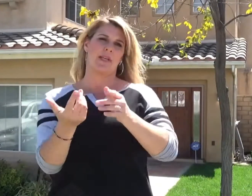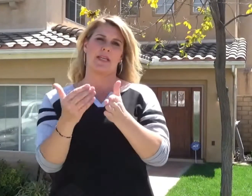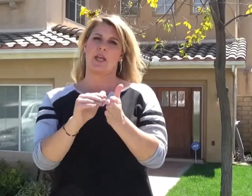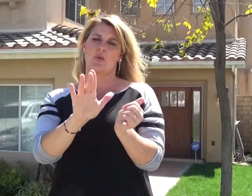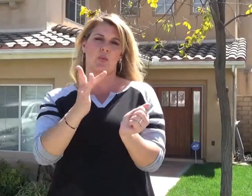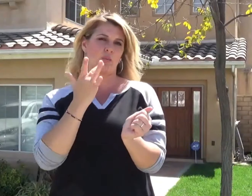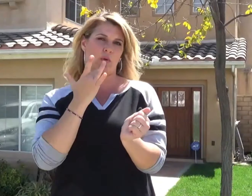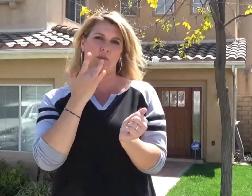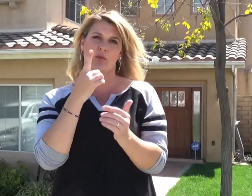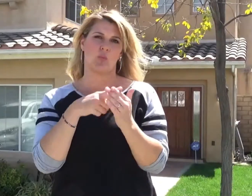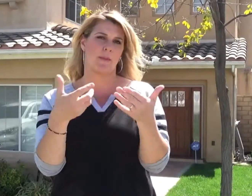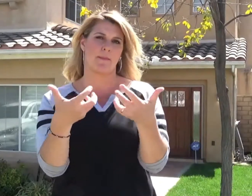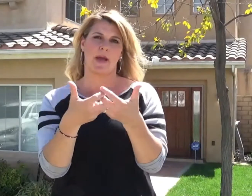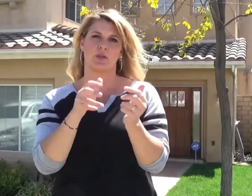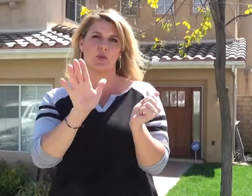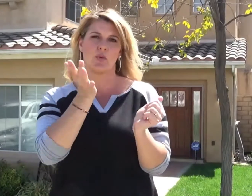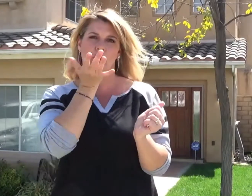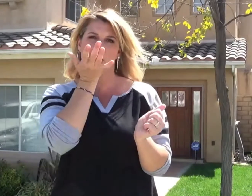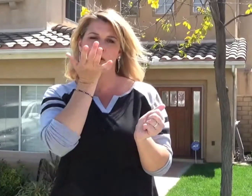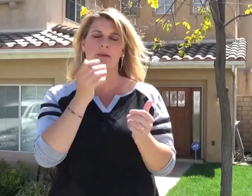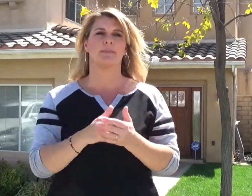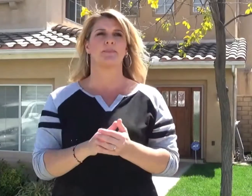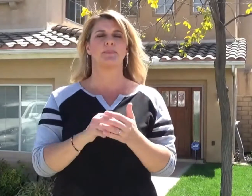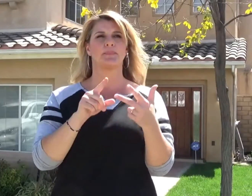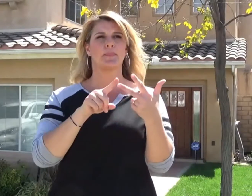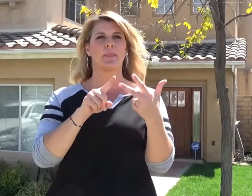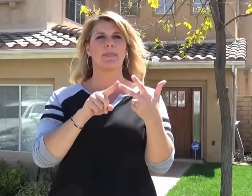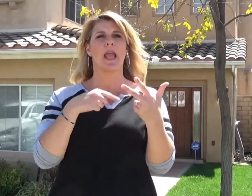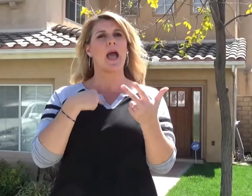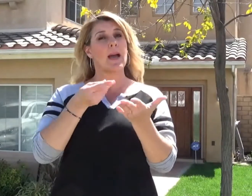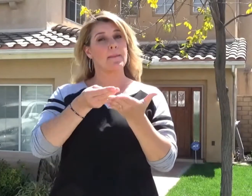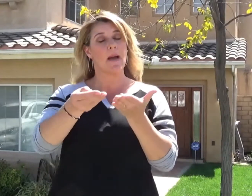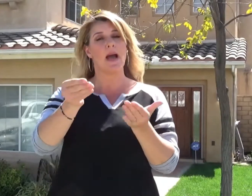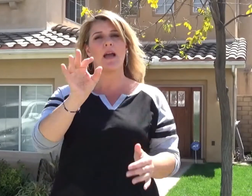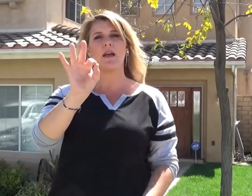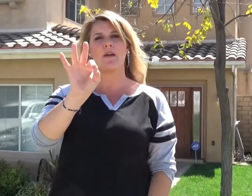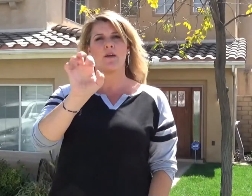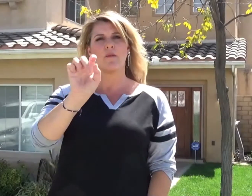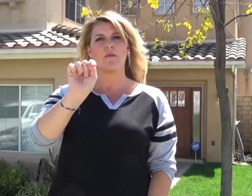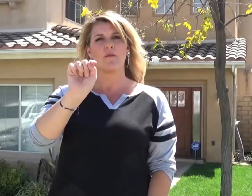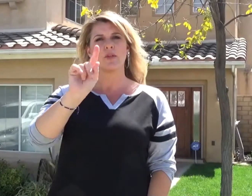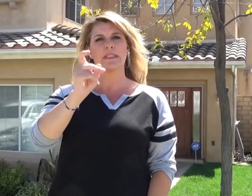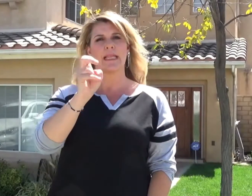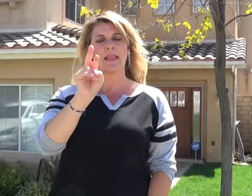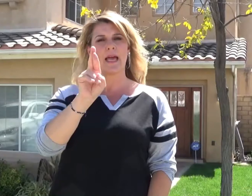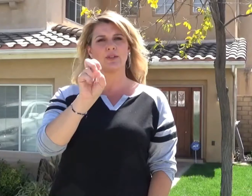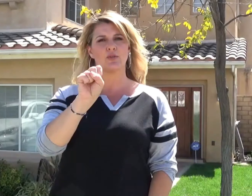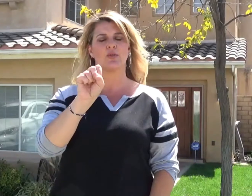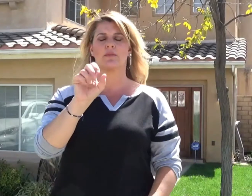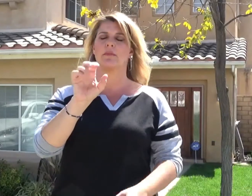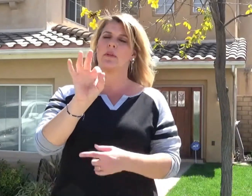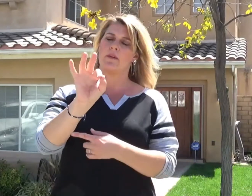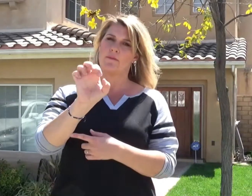Again, you decide what kind of grass you want and what fits your climate. I also buy